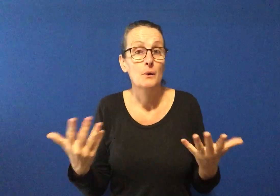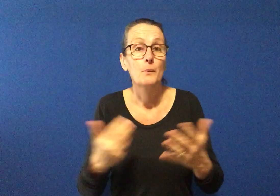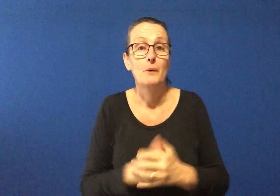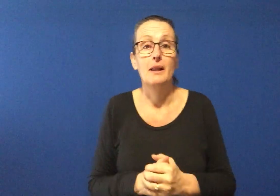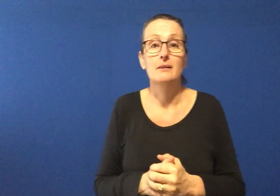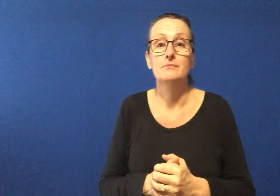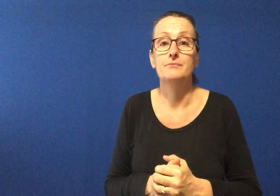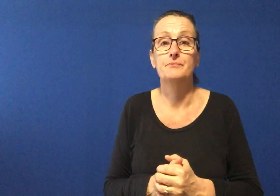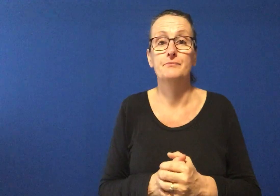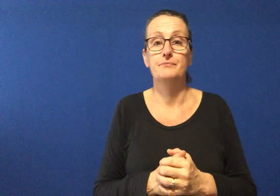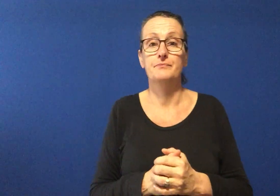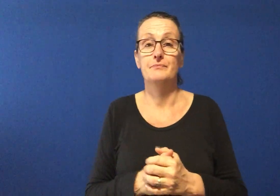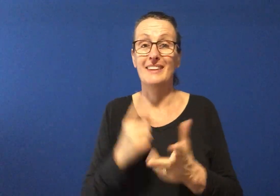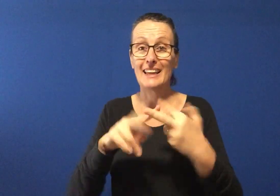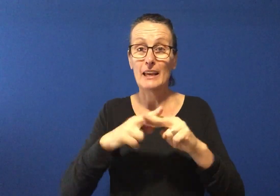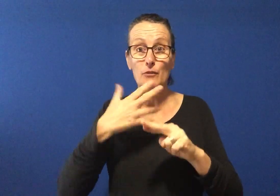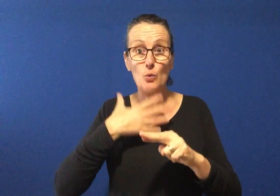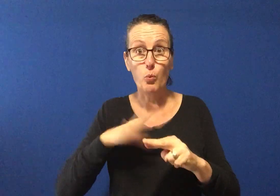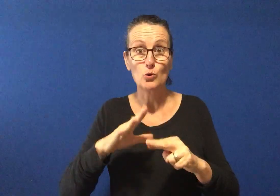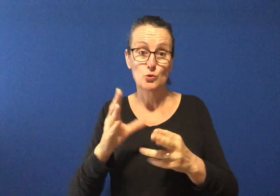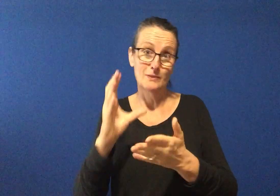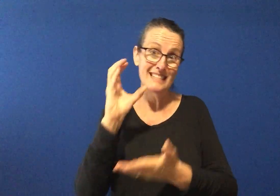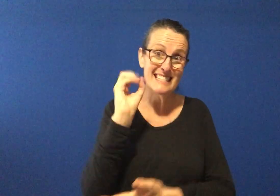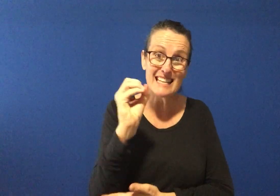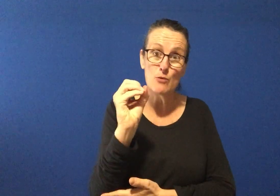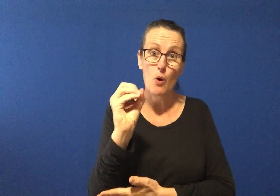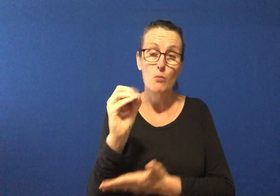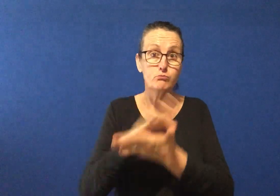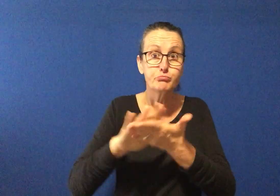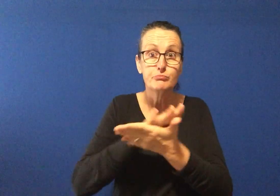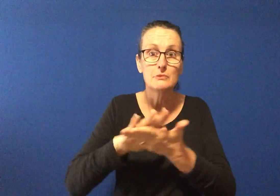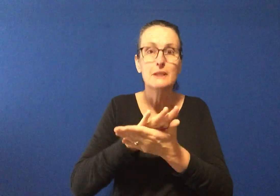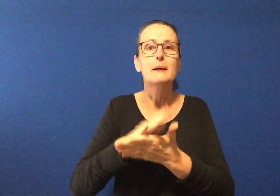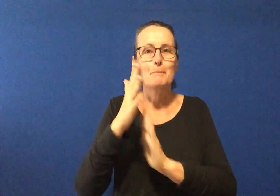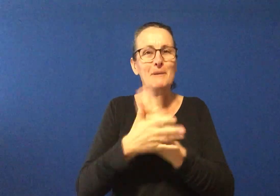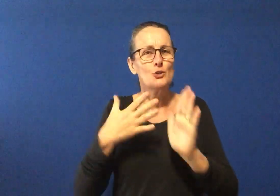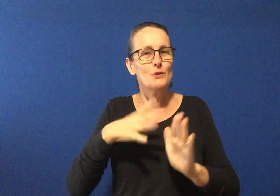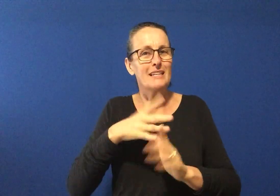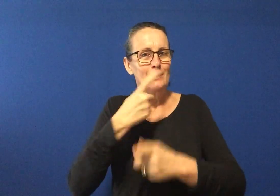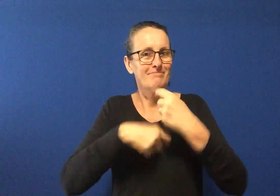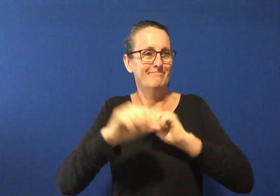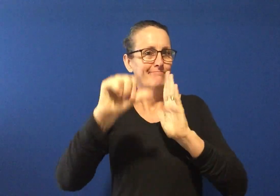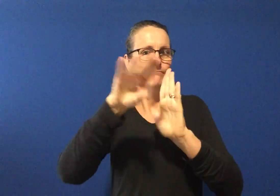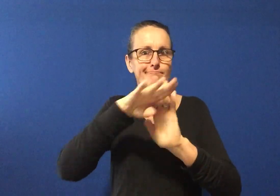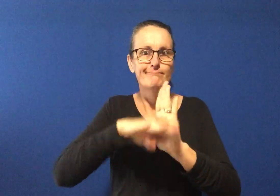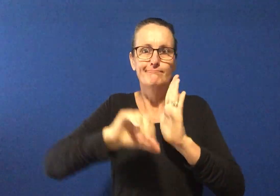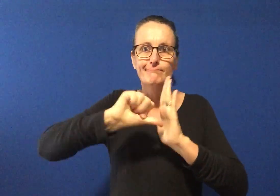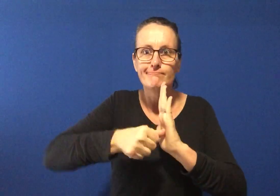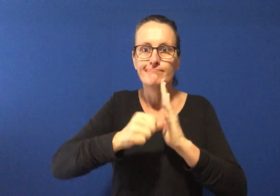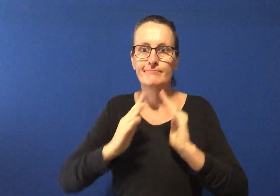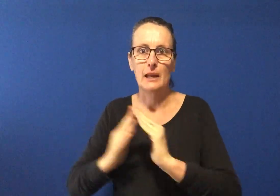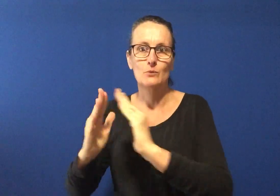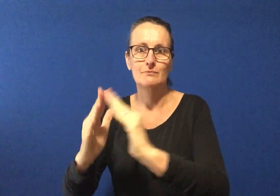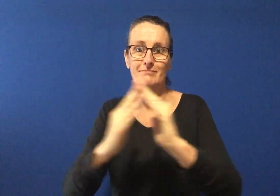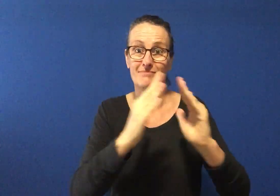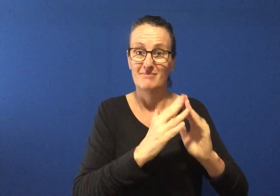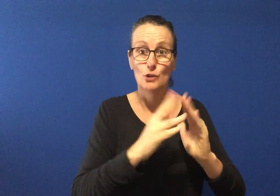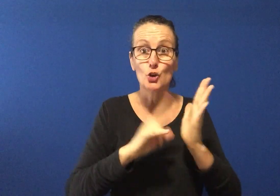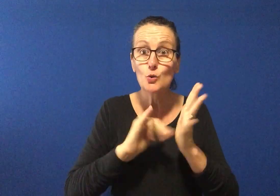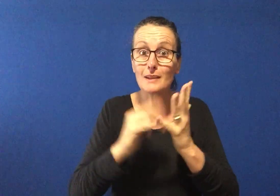that to really stamp it out, you've actually probably got to go to some degree of lockdown. And New South Wales isn't going to do that, nor